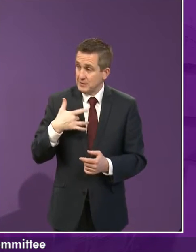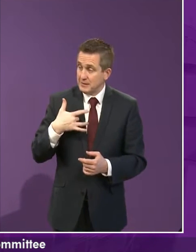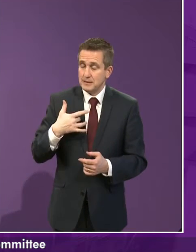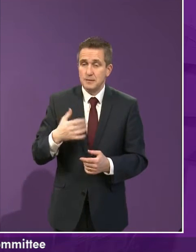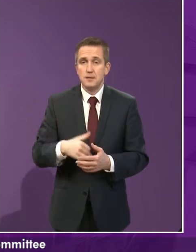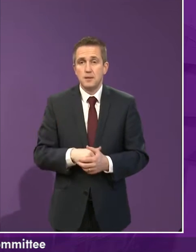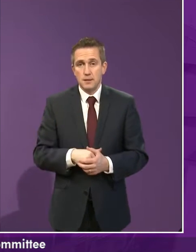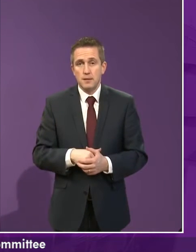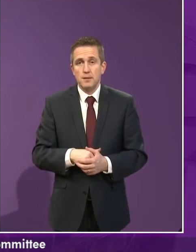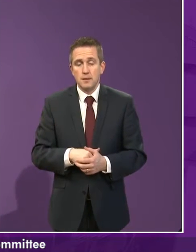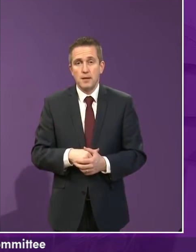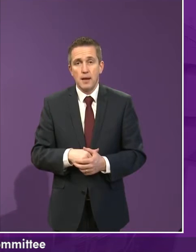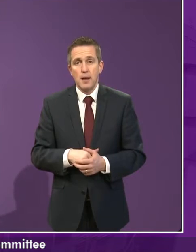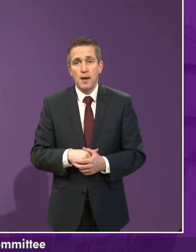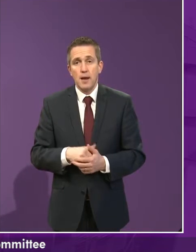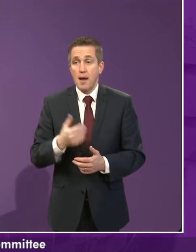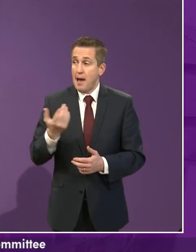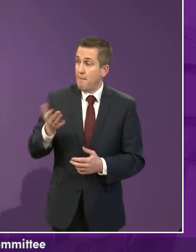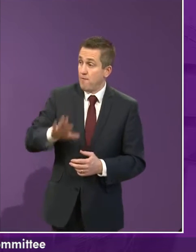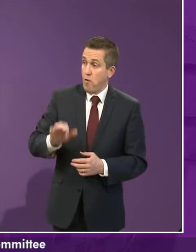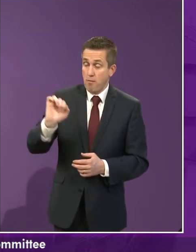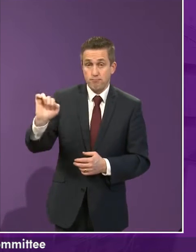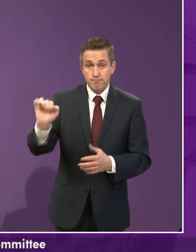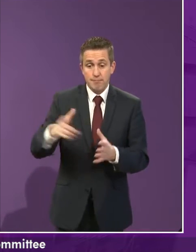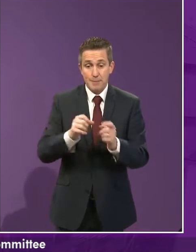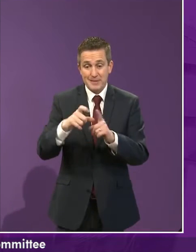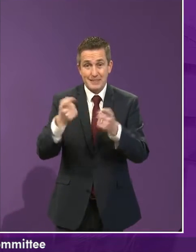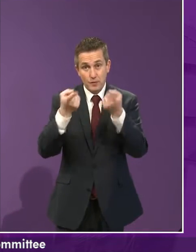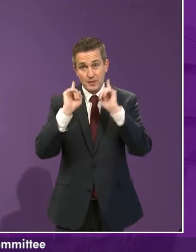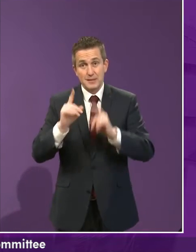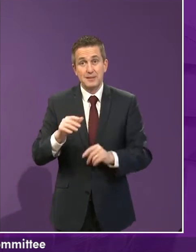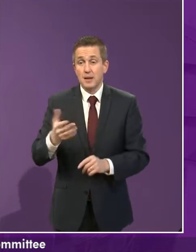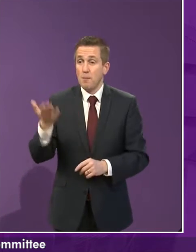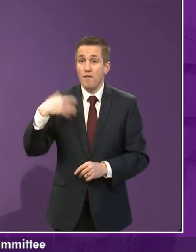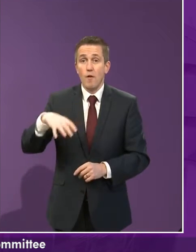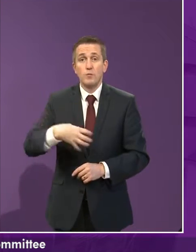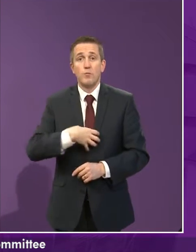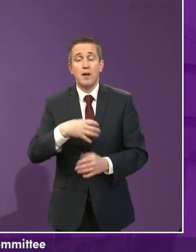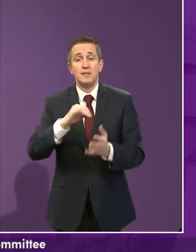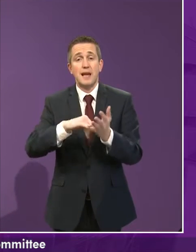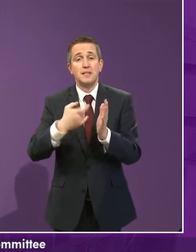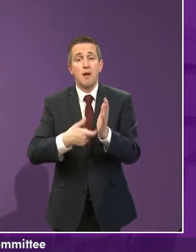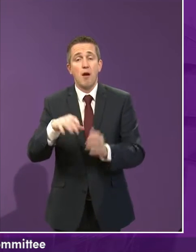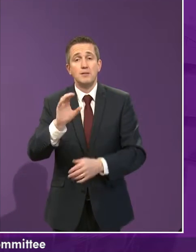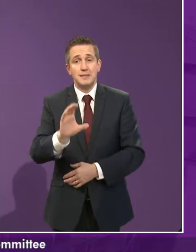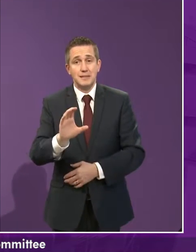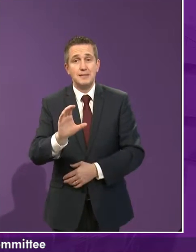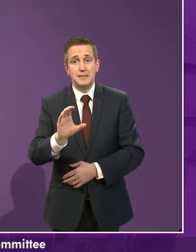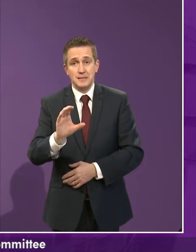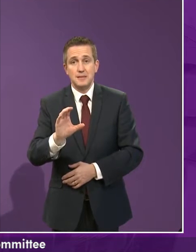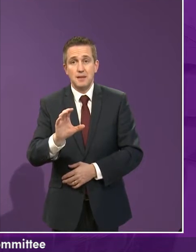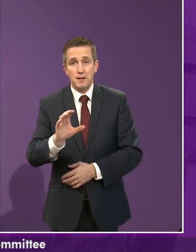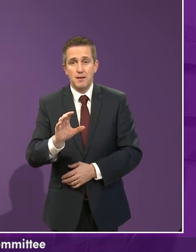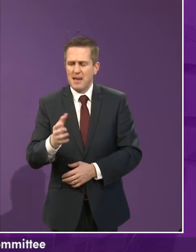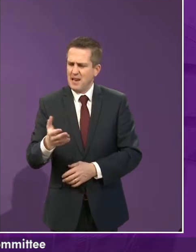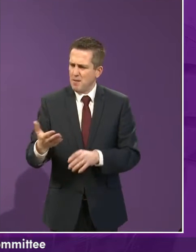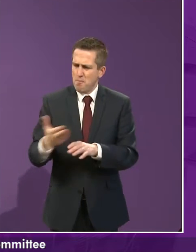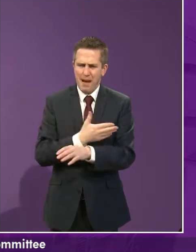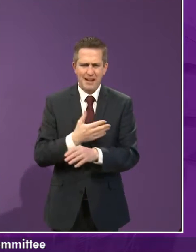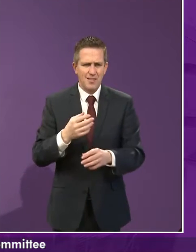because Aberdeen is my alma mater, and I was president of the SRC just at the turn of the